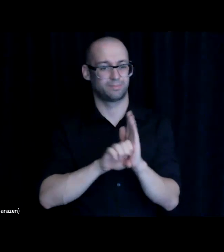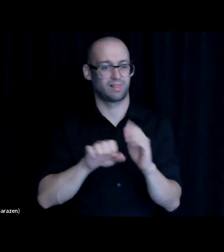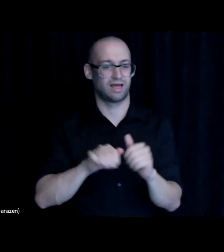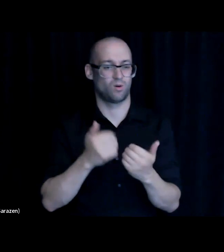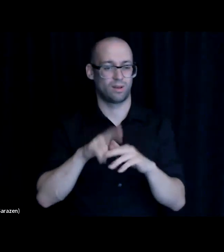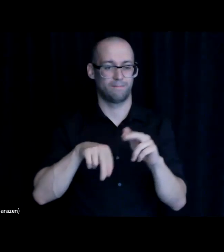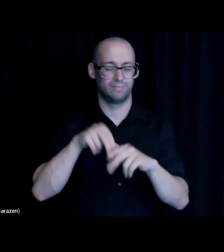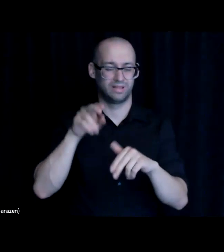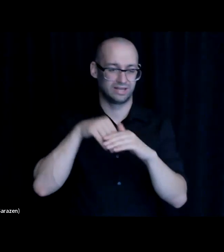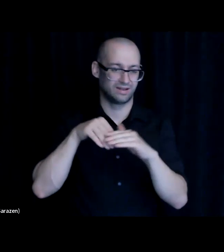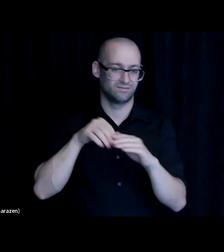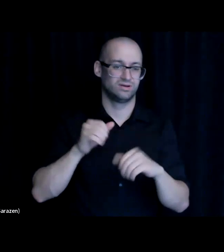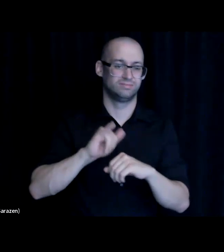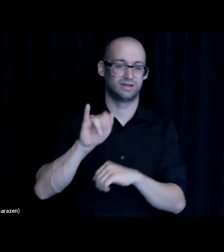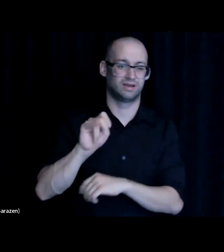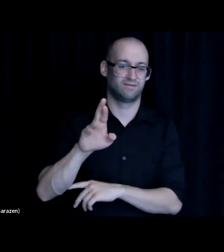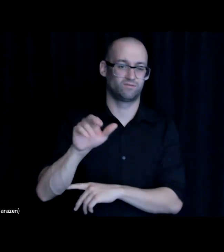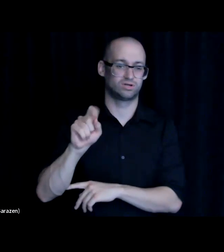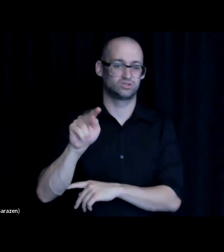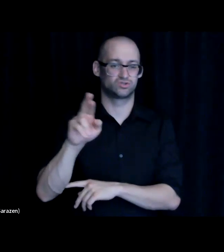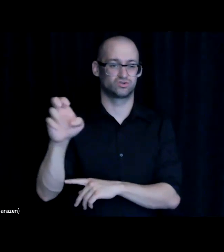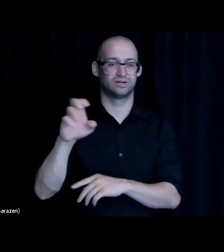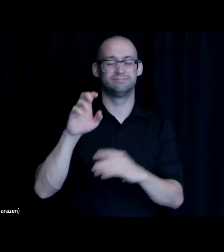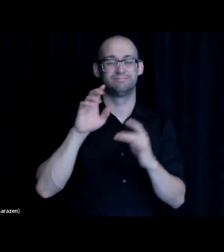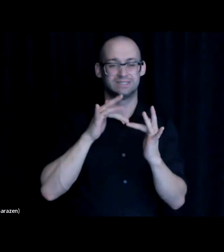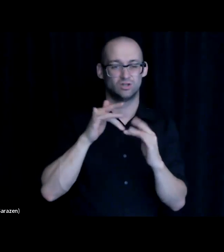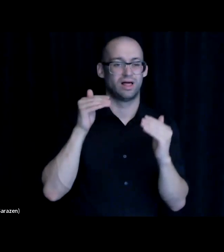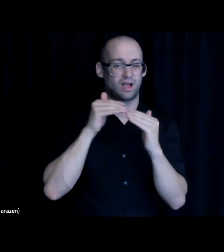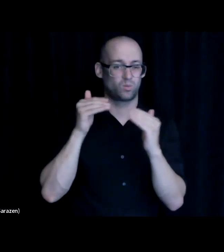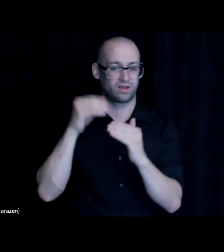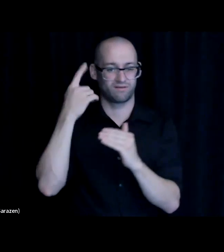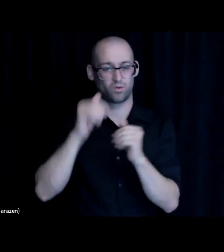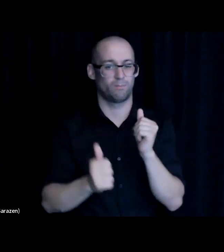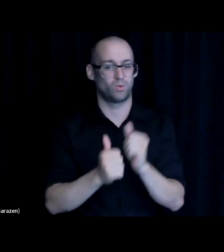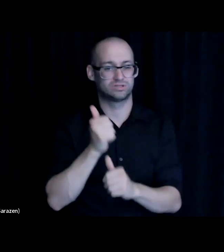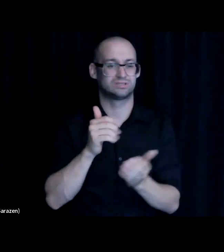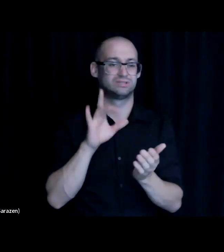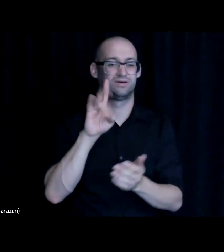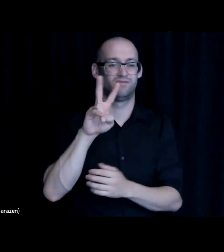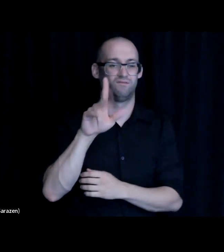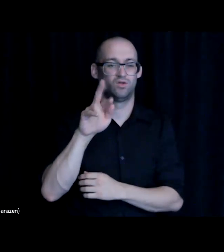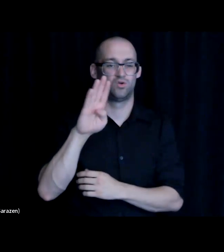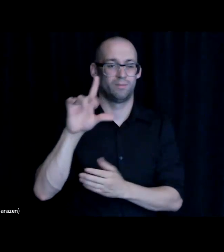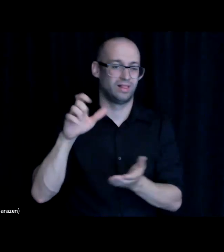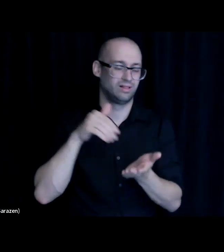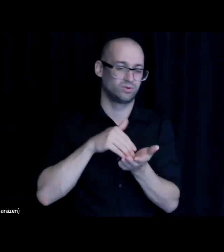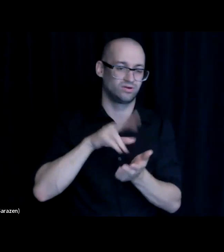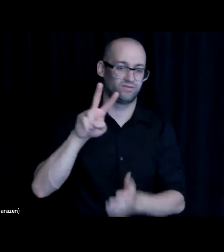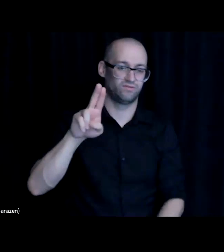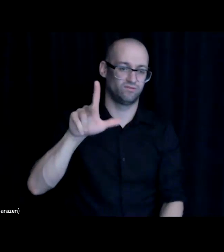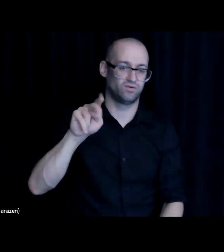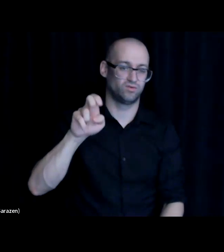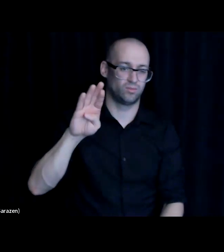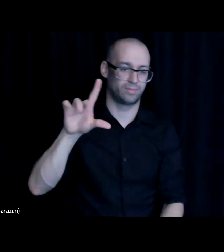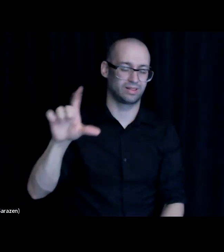our infrastructure digital equity for some of our most vulnerable students. Our students in our